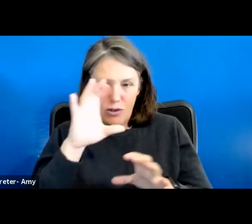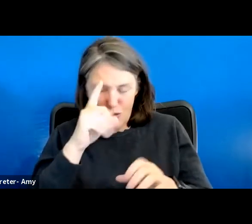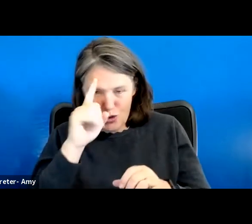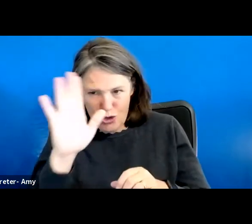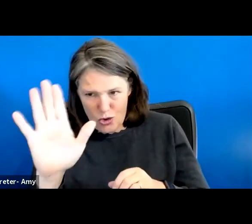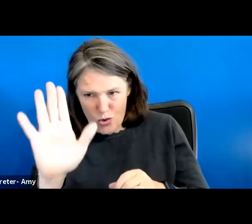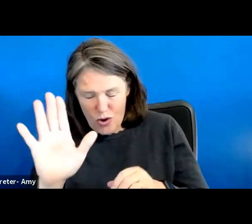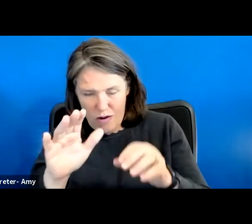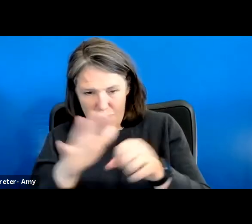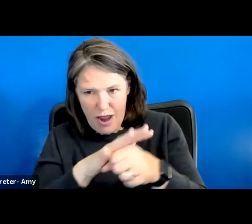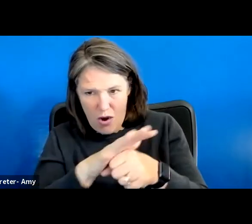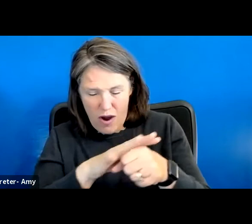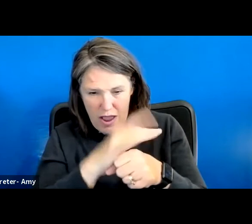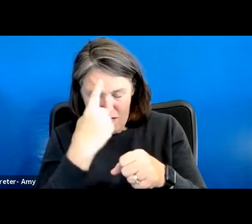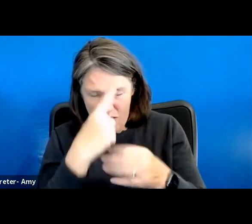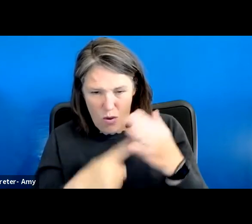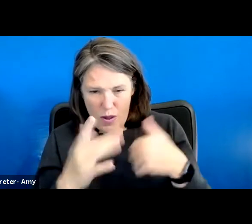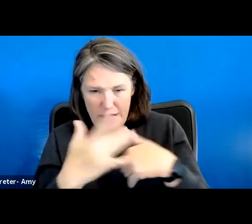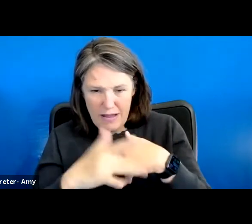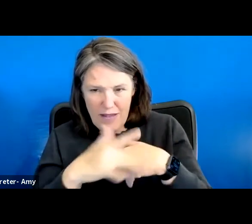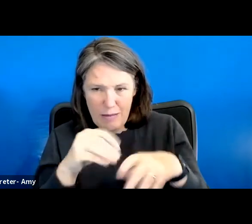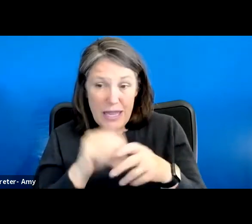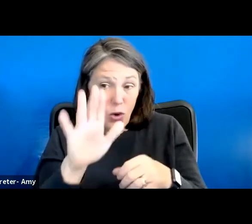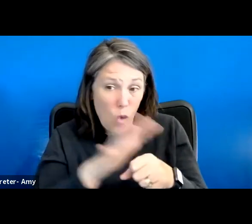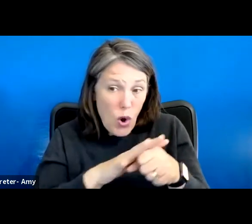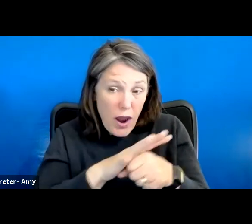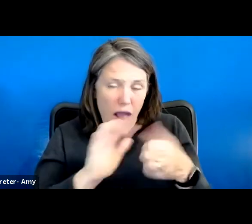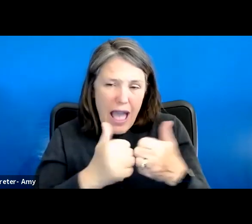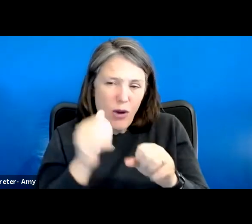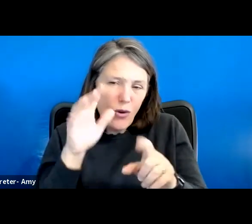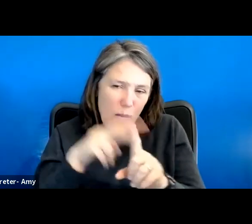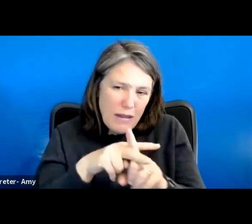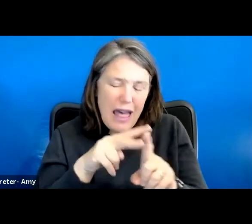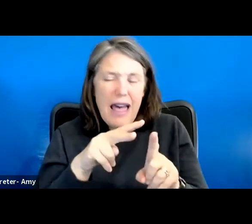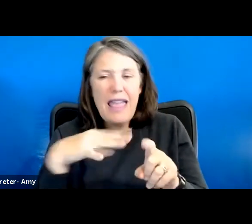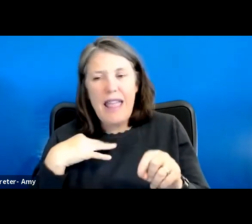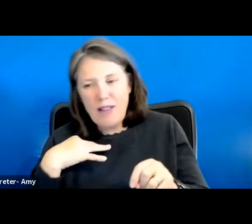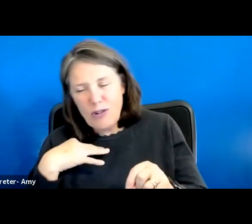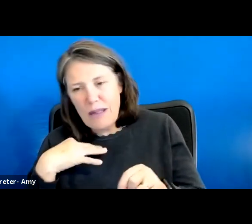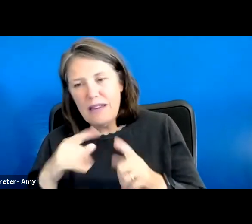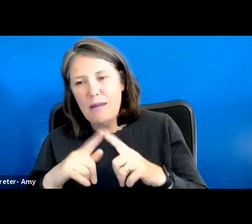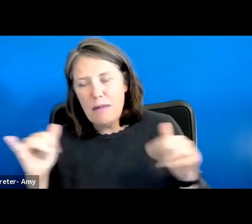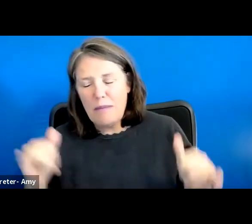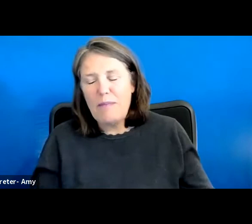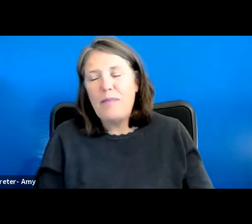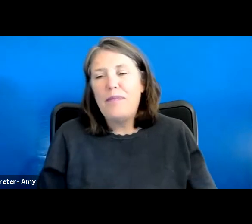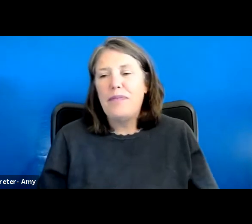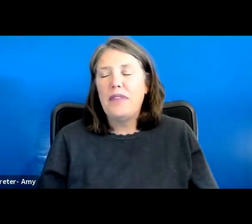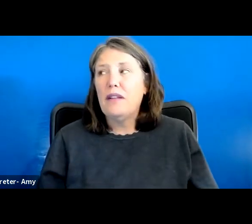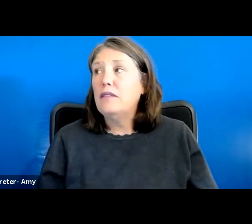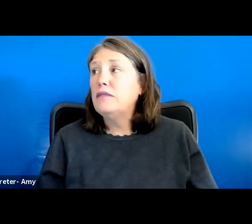area for what's available in your area and how to apply and the eligibility criteria there. So,